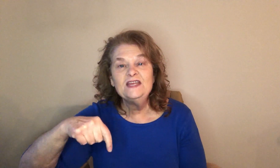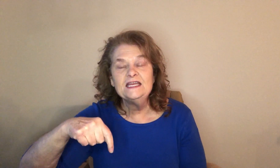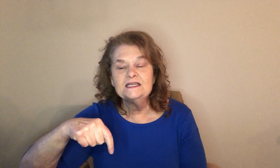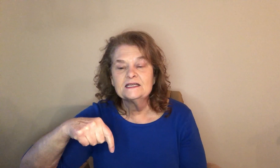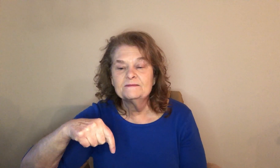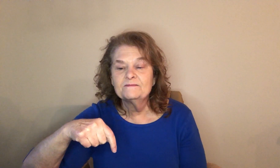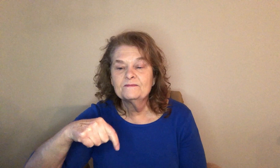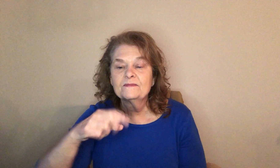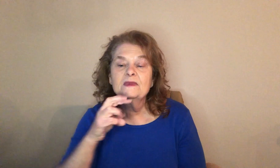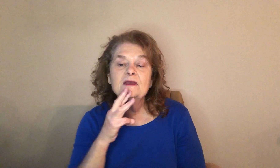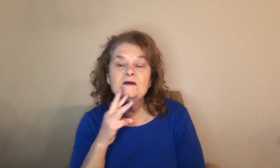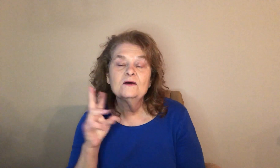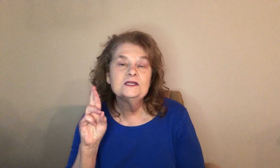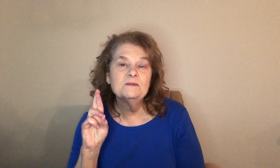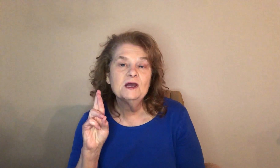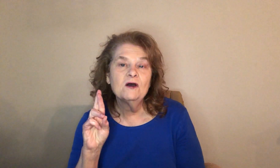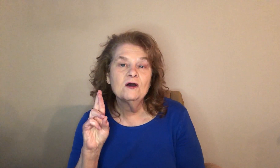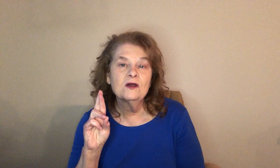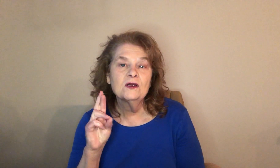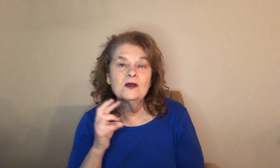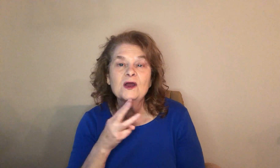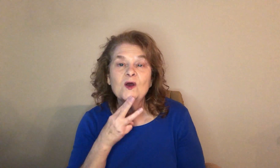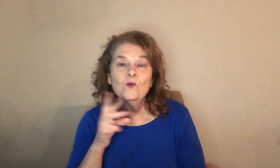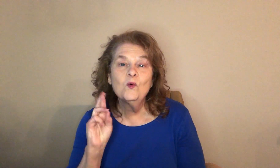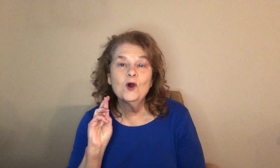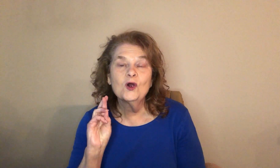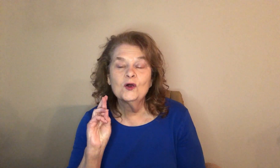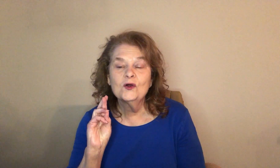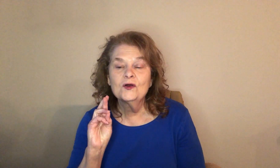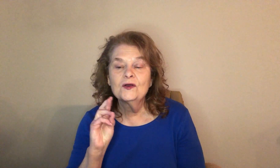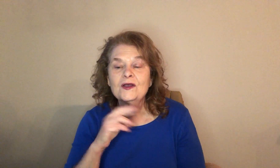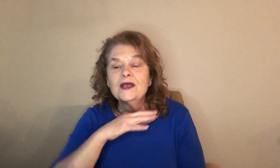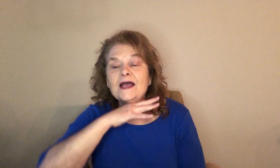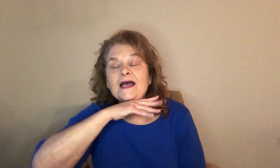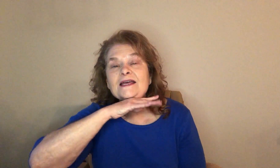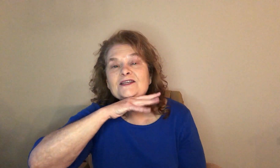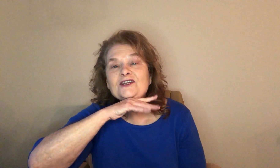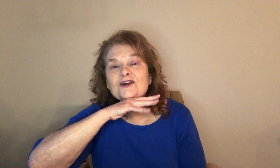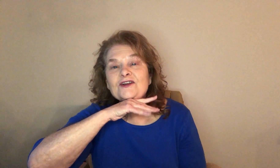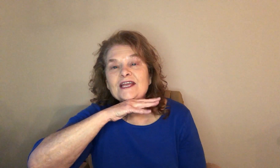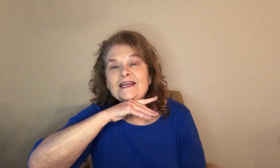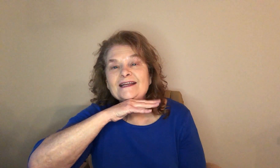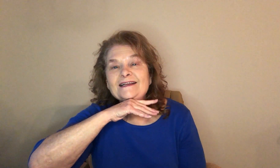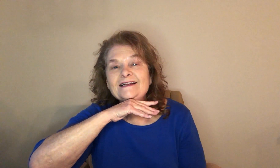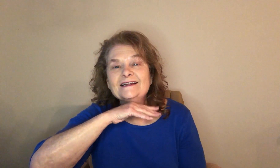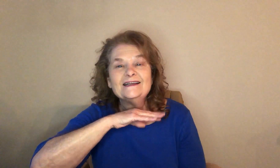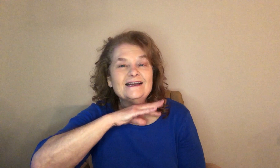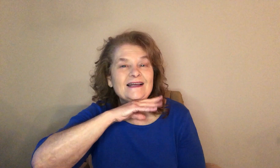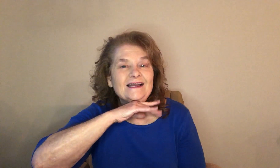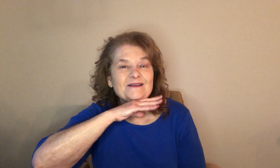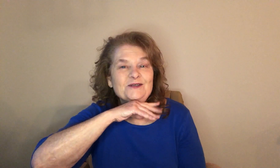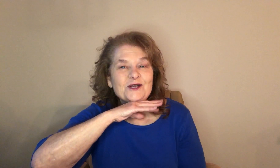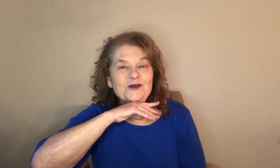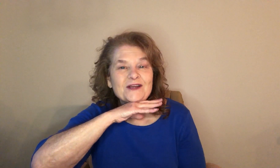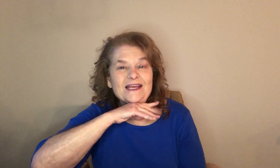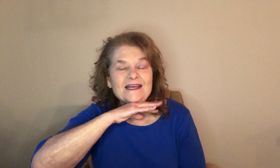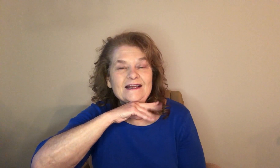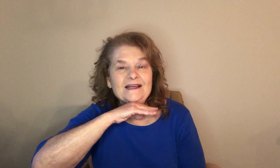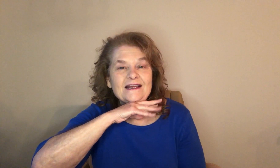feet, W-R, were dirty, dirty. This